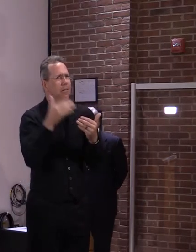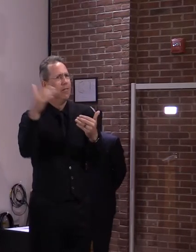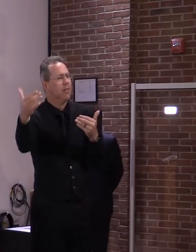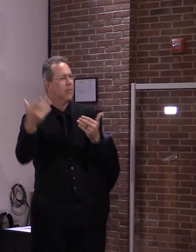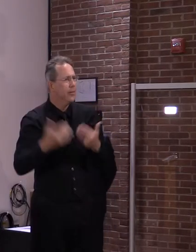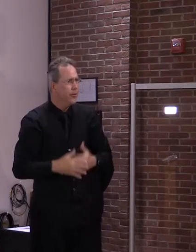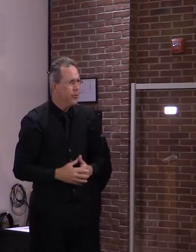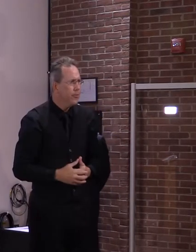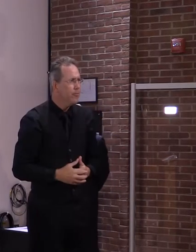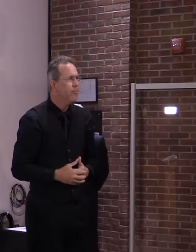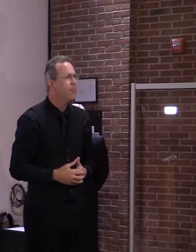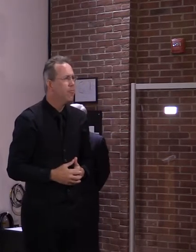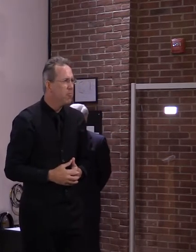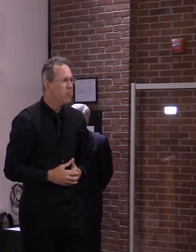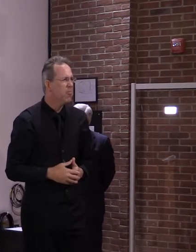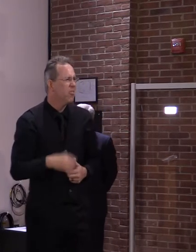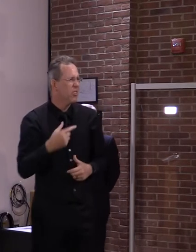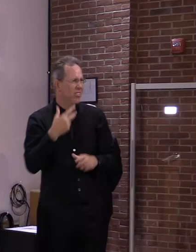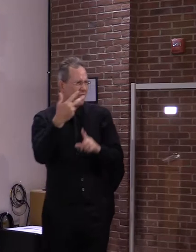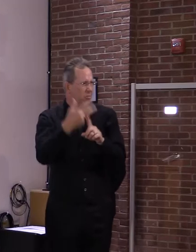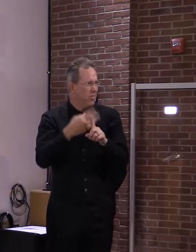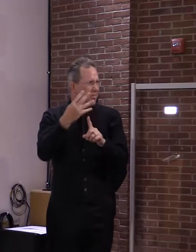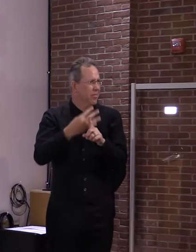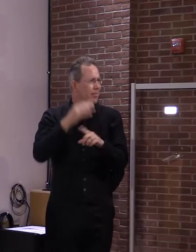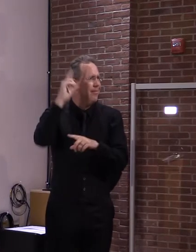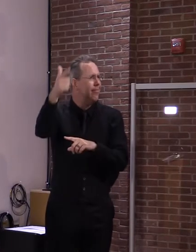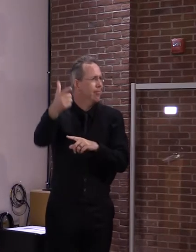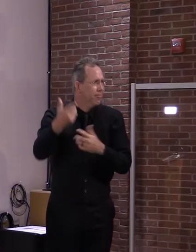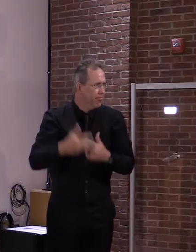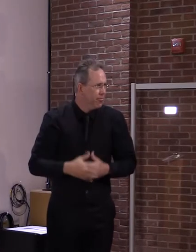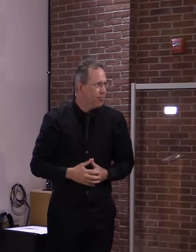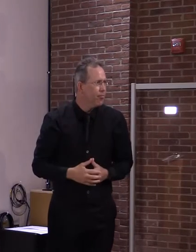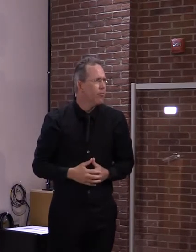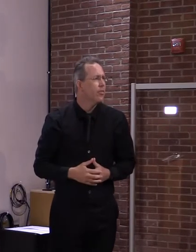Sounds to me like the door is sort of open, but not very wide.